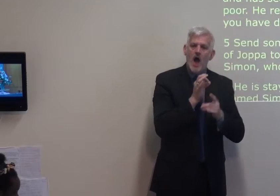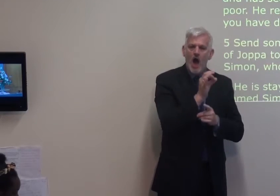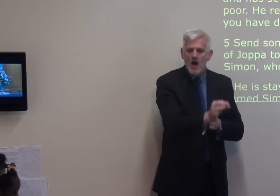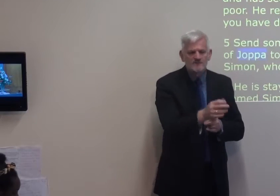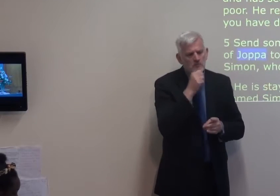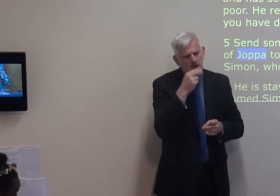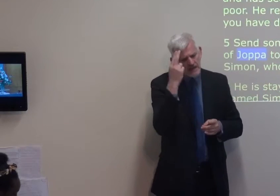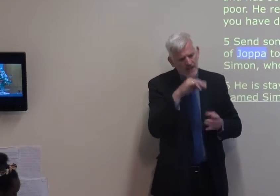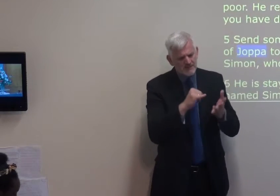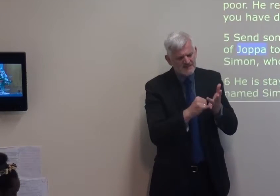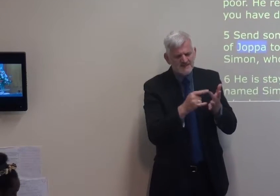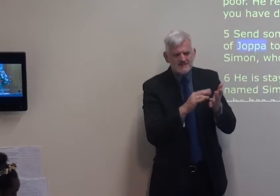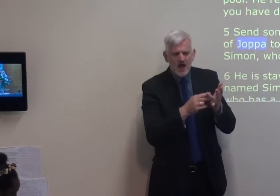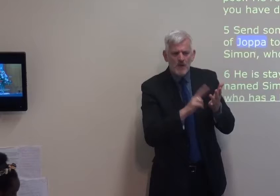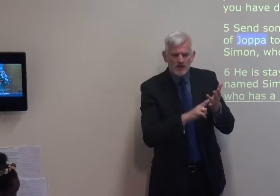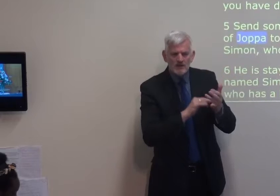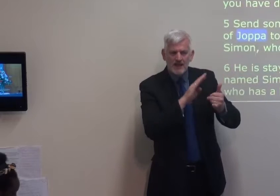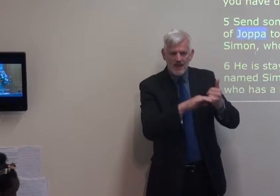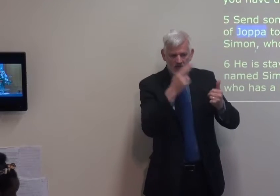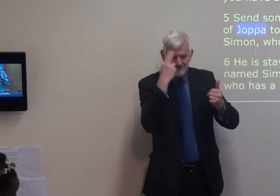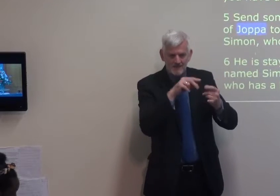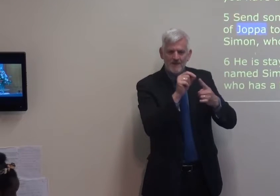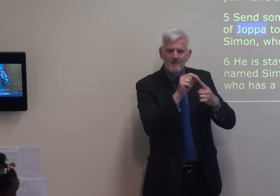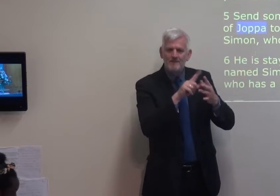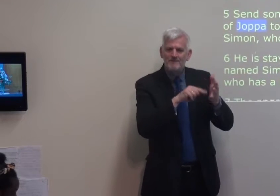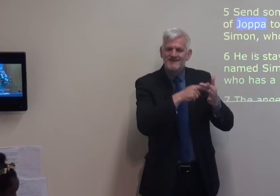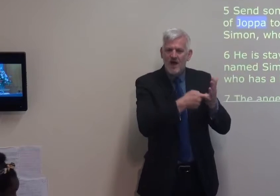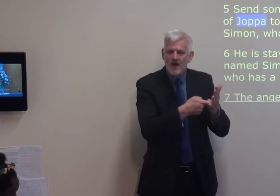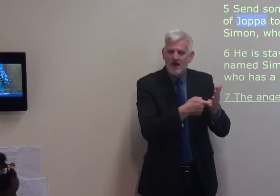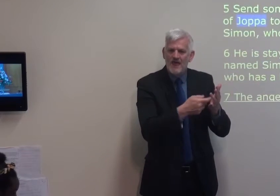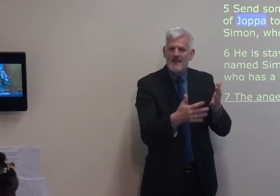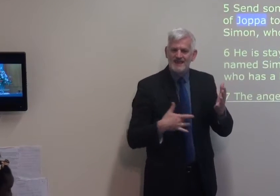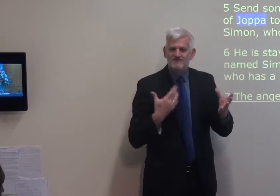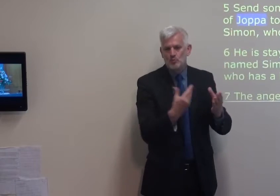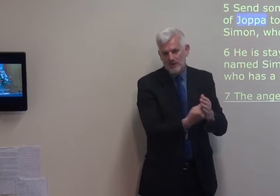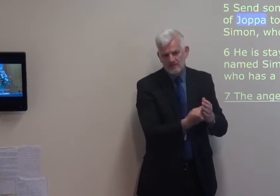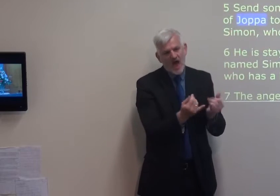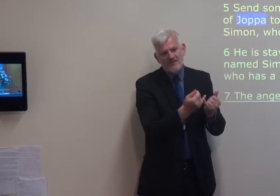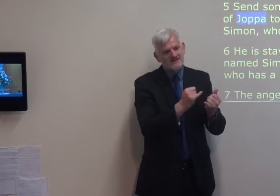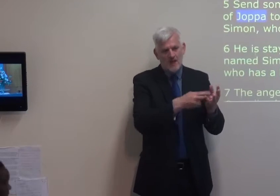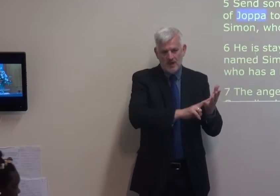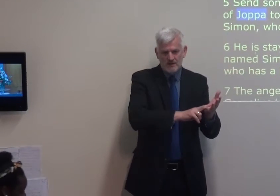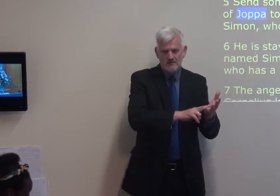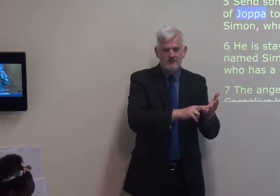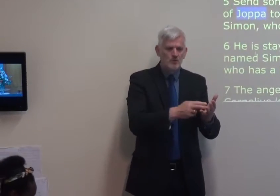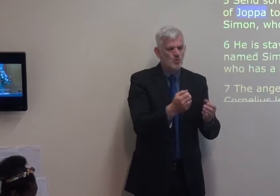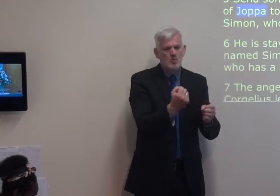Peter. He lodgeth with one Simon a tanner, whose house is by the seaside. He shall